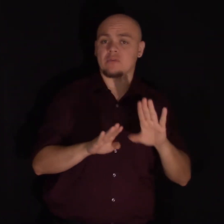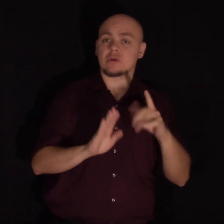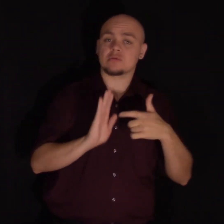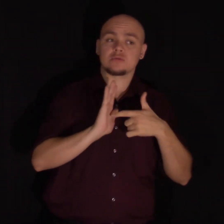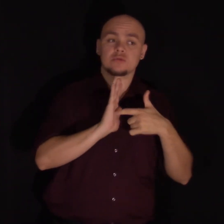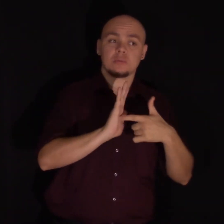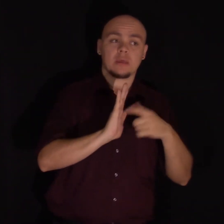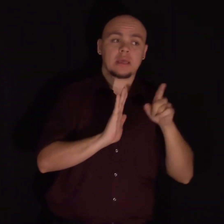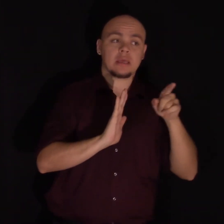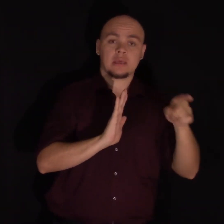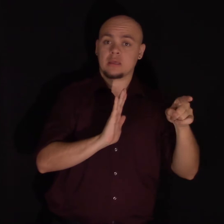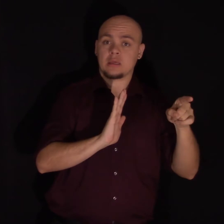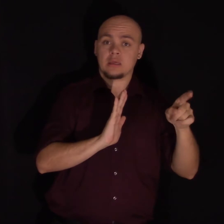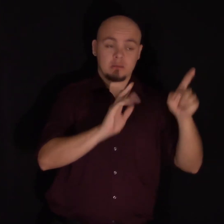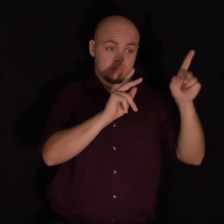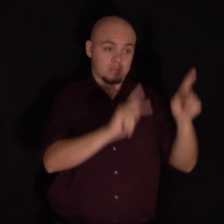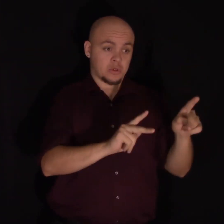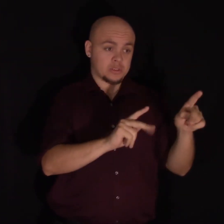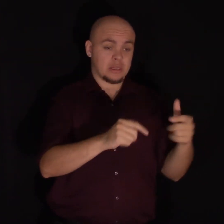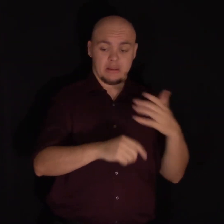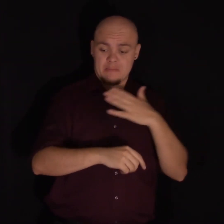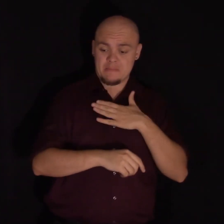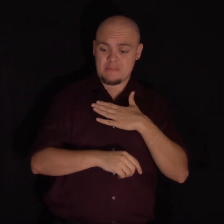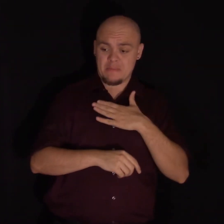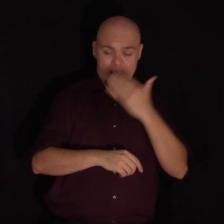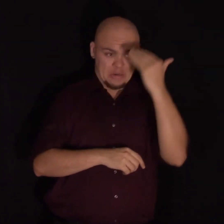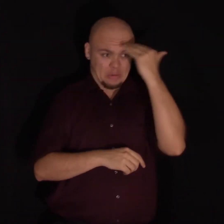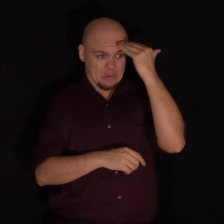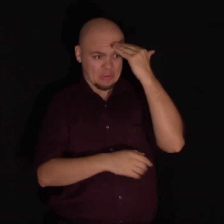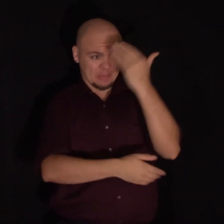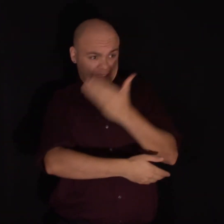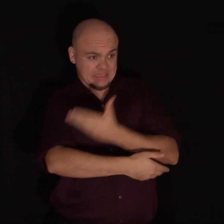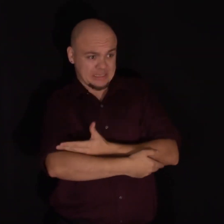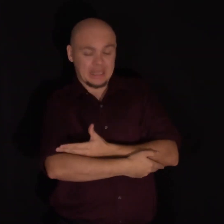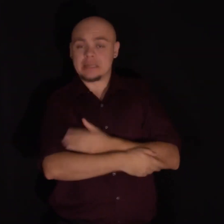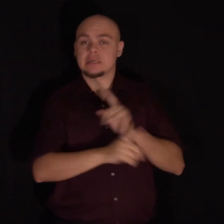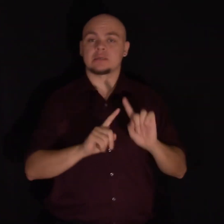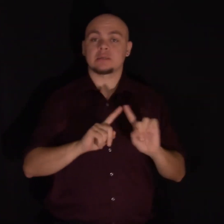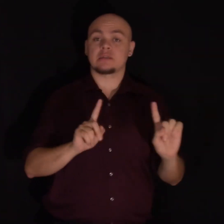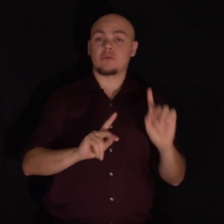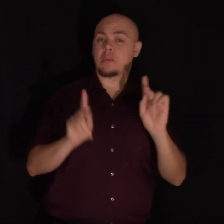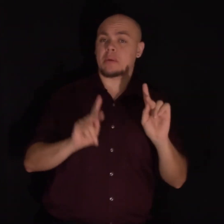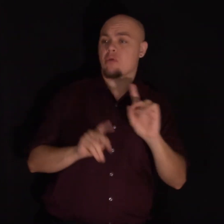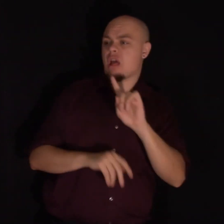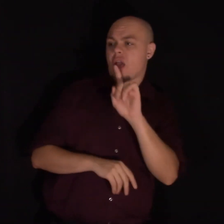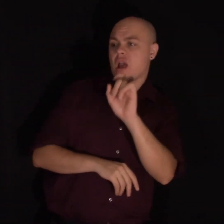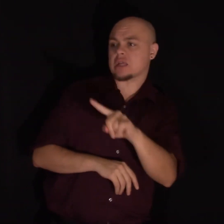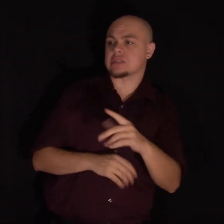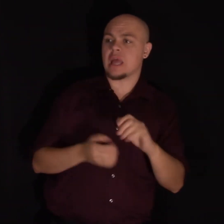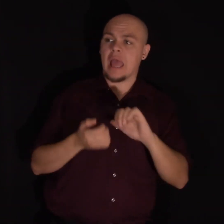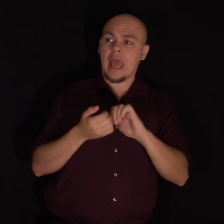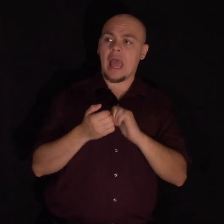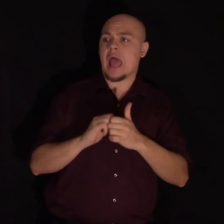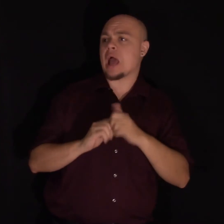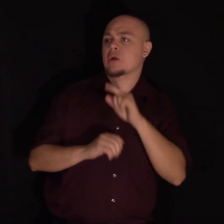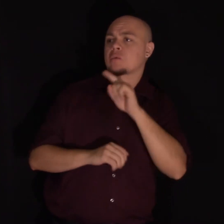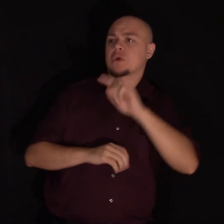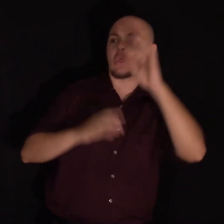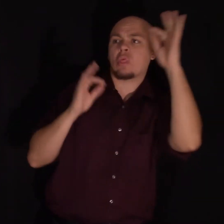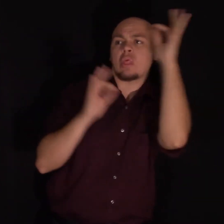completely different person from the one I knew. Afterwards, people asked, "How could you not